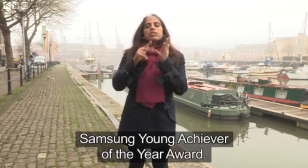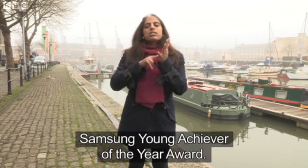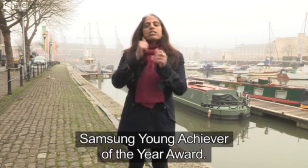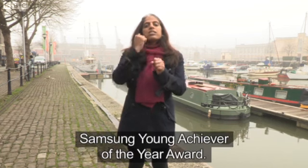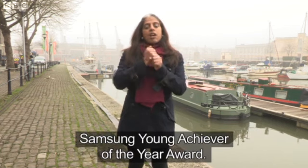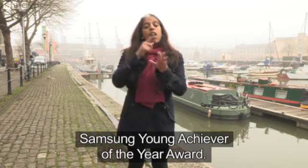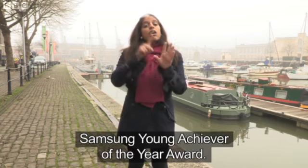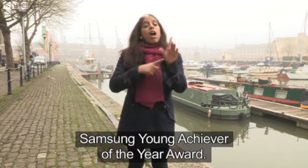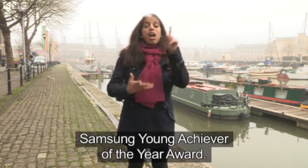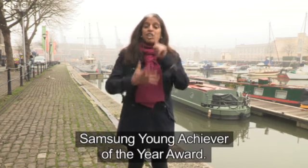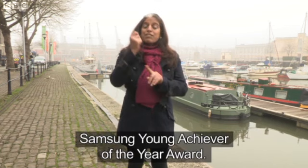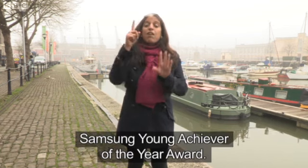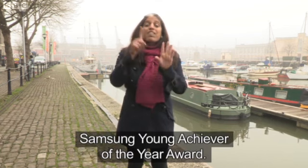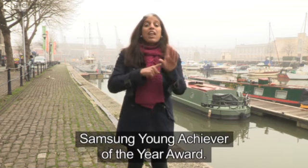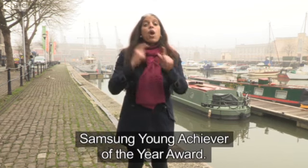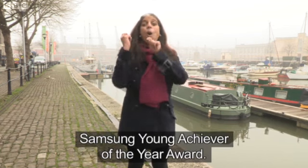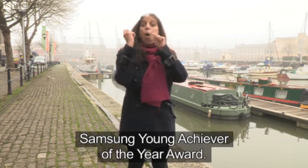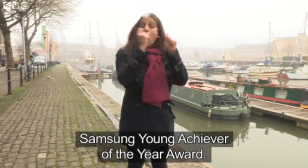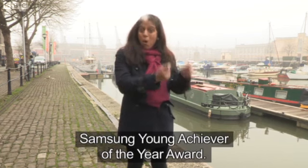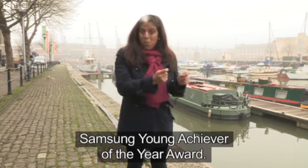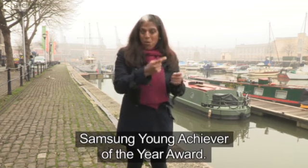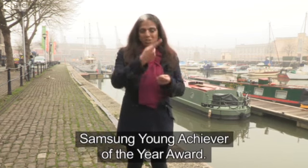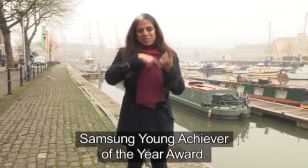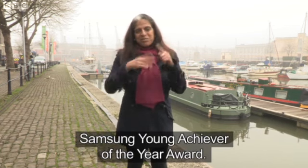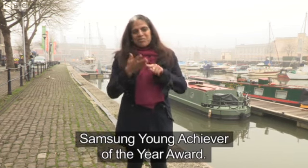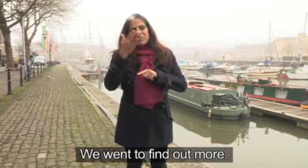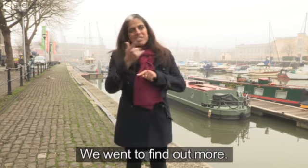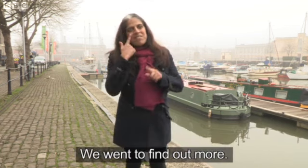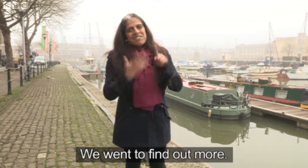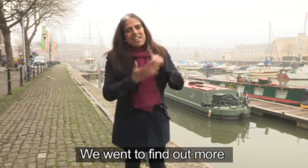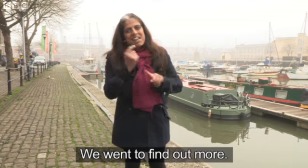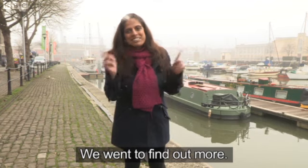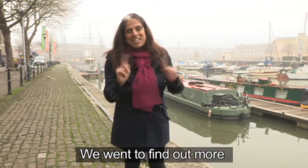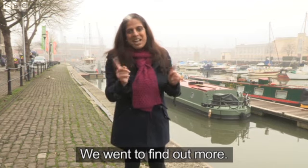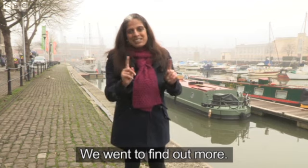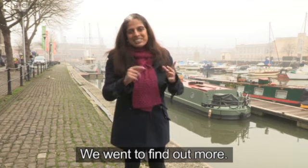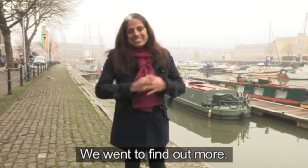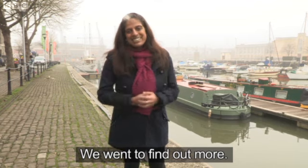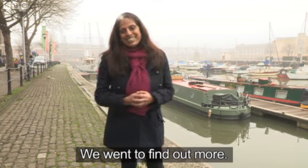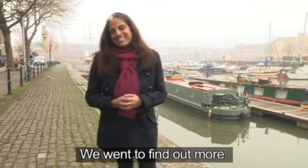Samsung Young Achiever of the Year Awards. We went to find out more.